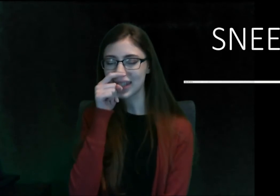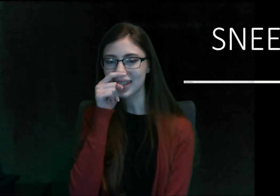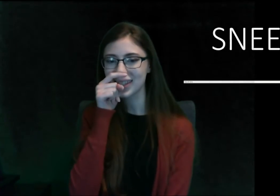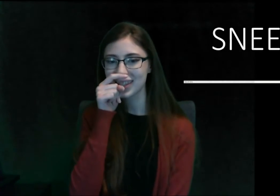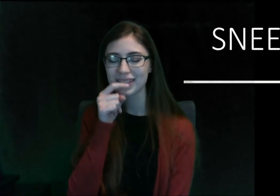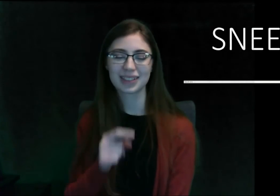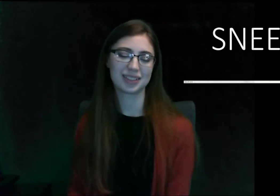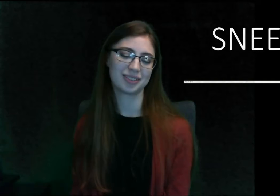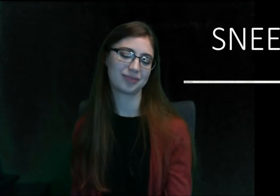Sneeze.